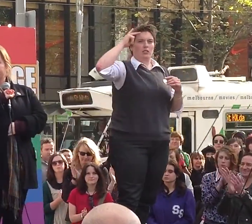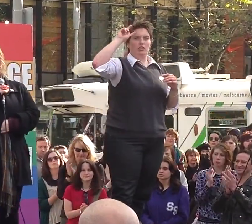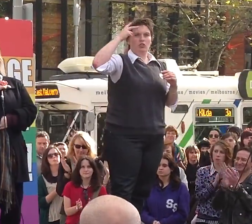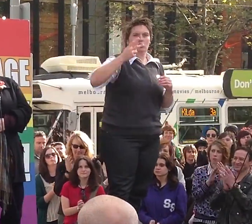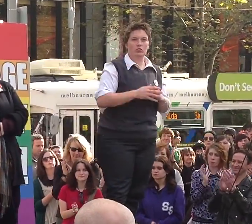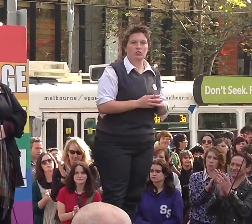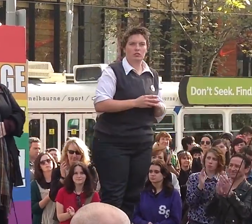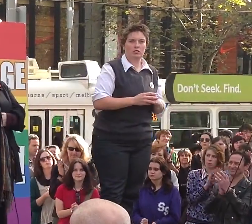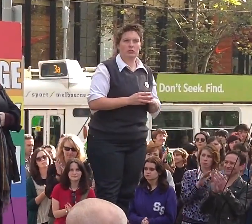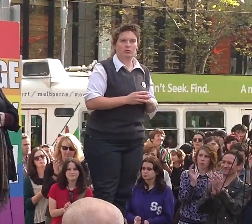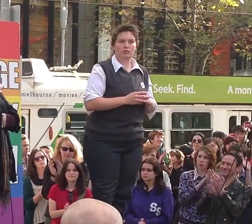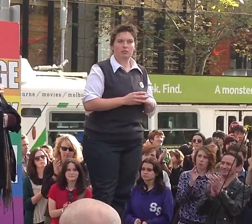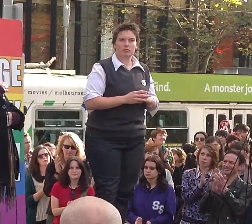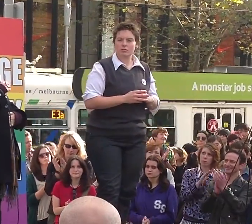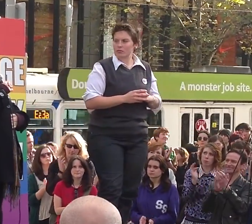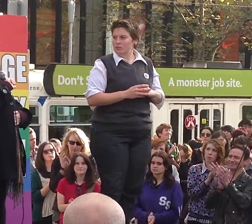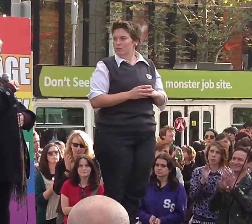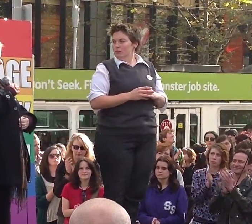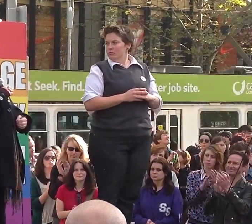Yeah!